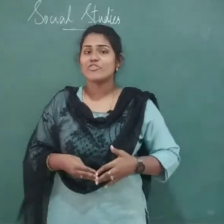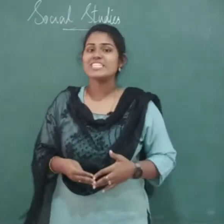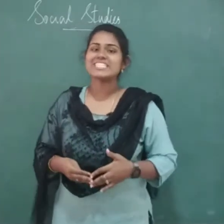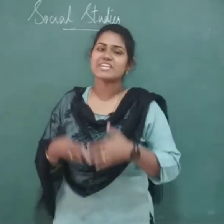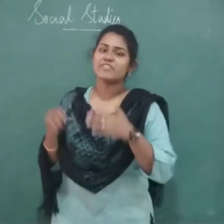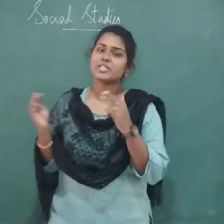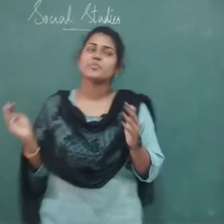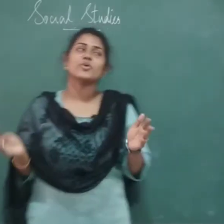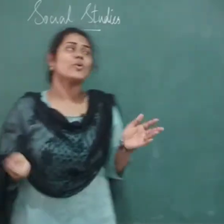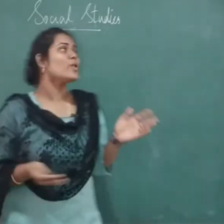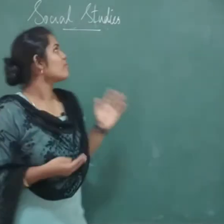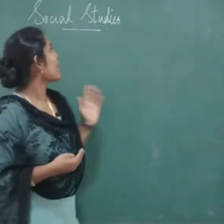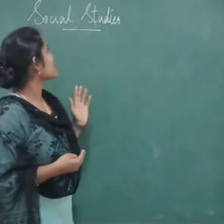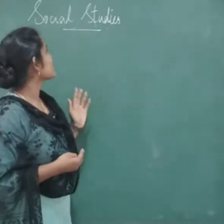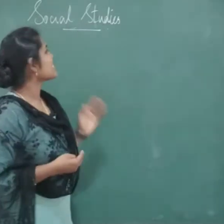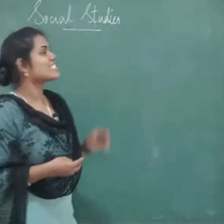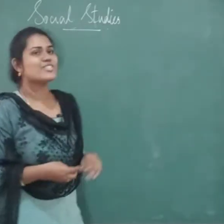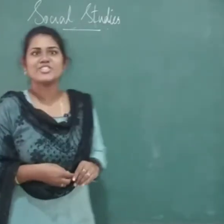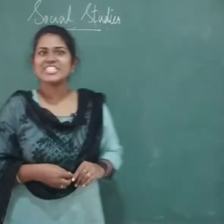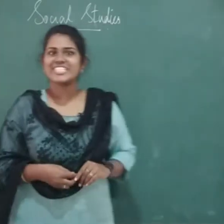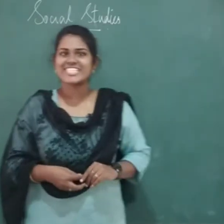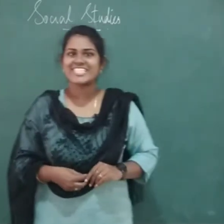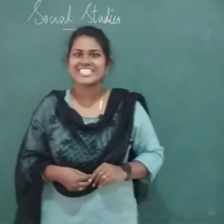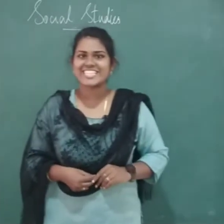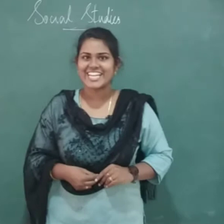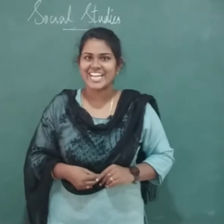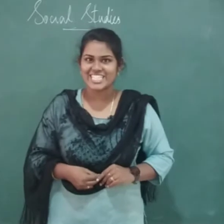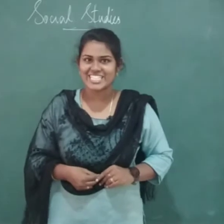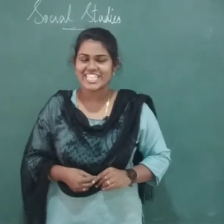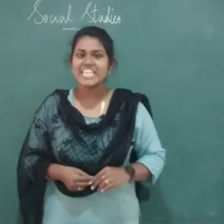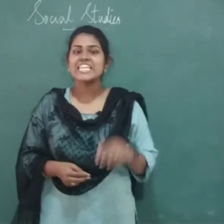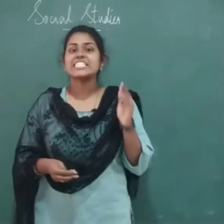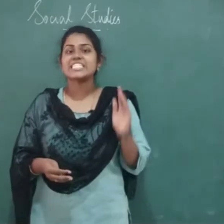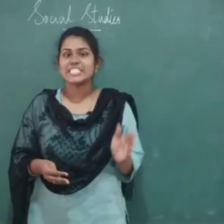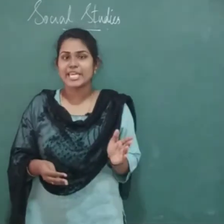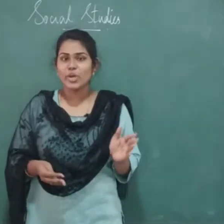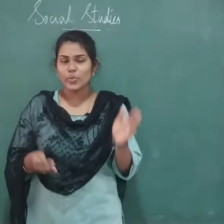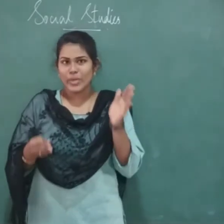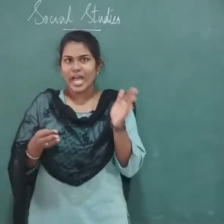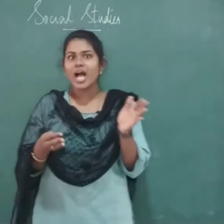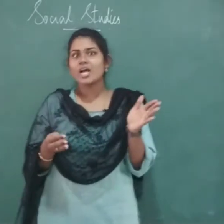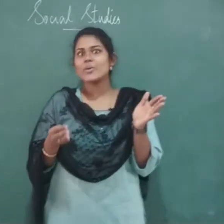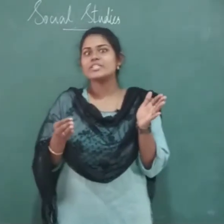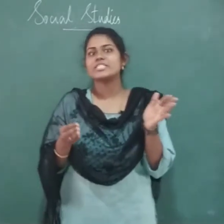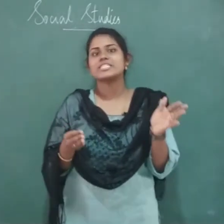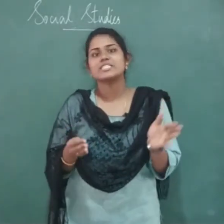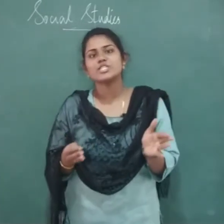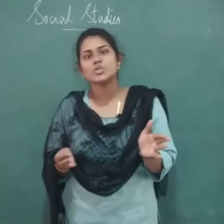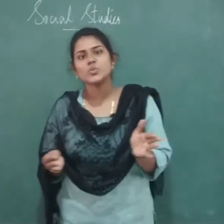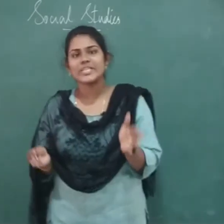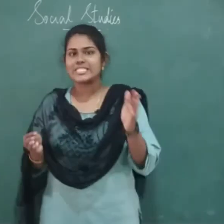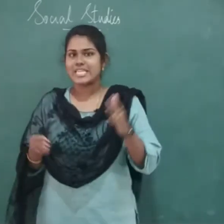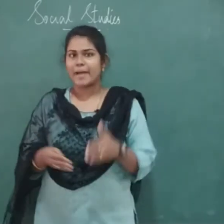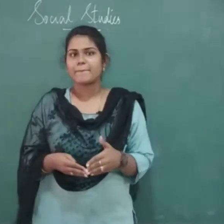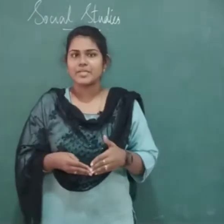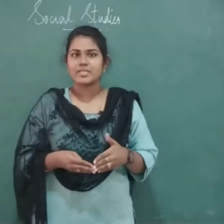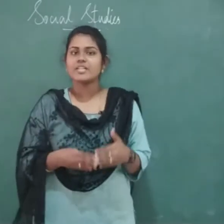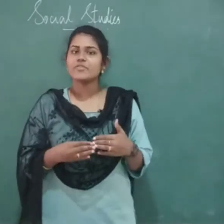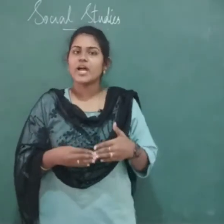Once again, welcome you all back to the social studies class. Today, we are going to continue with the chapter and we are going